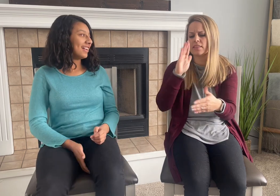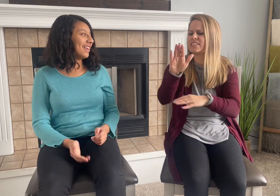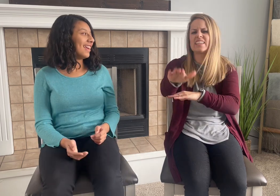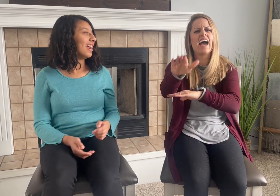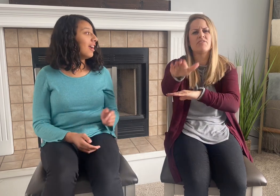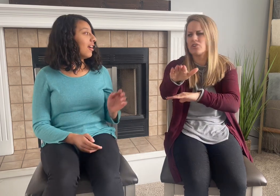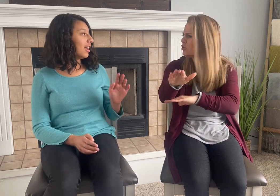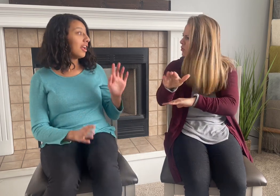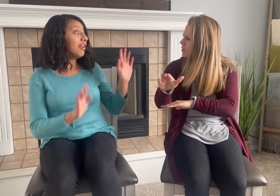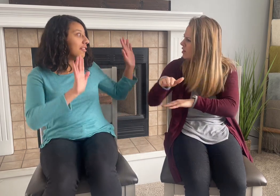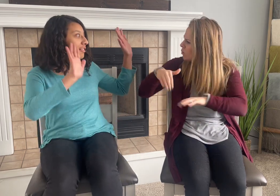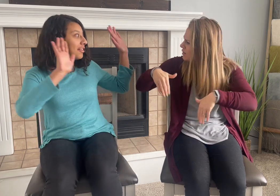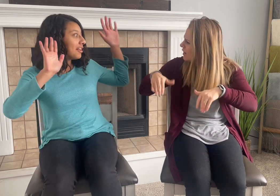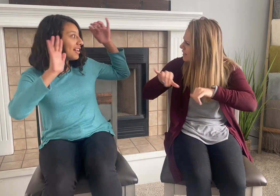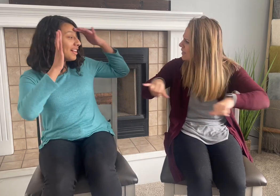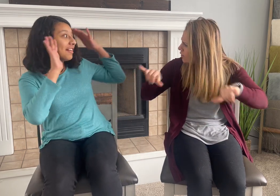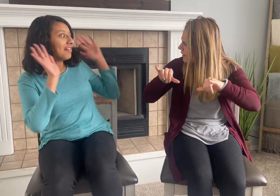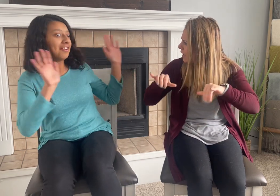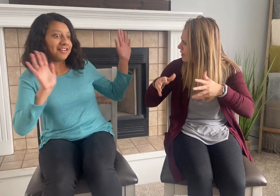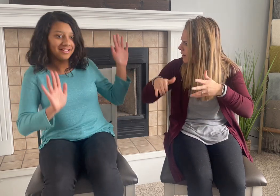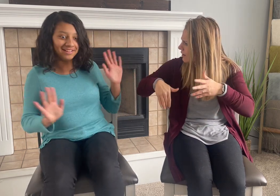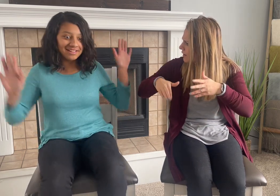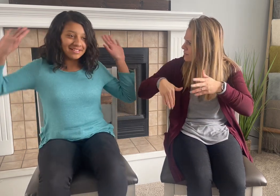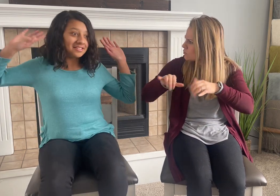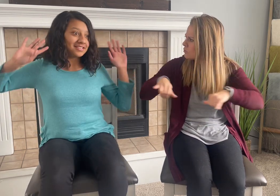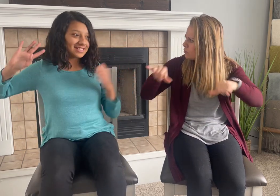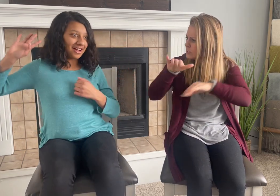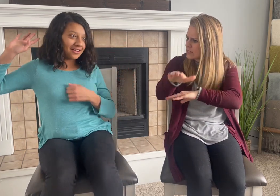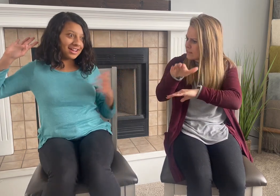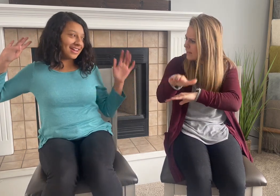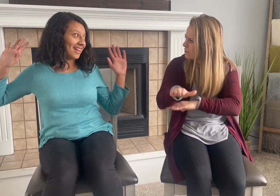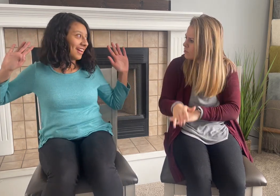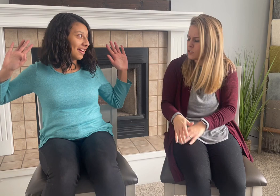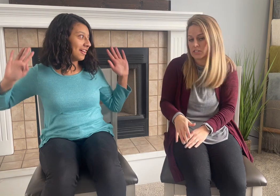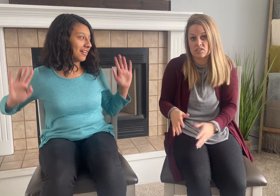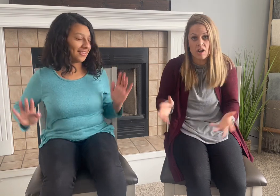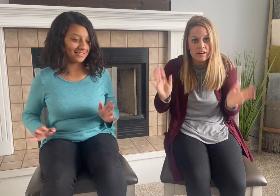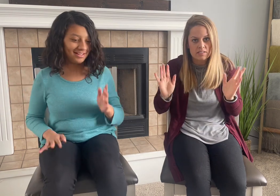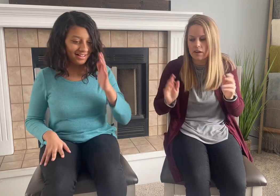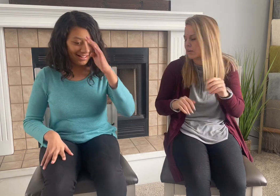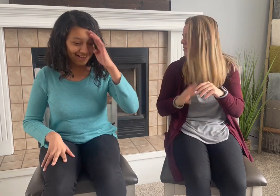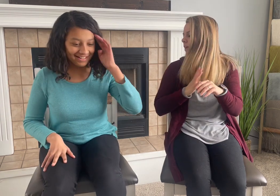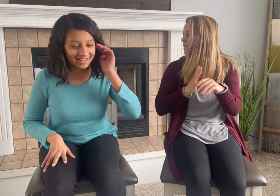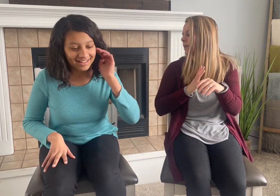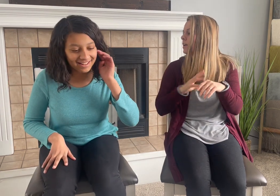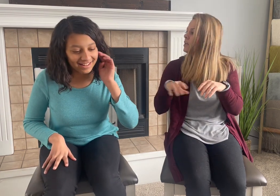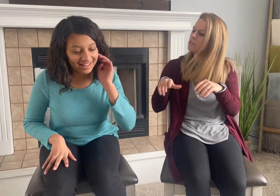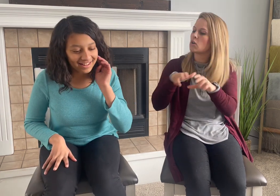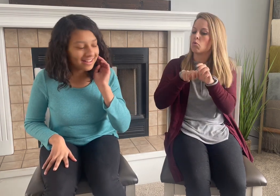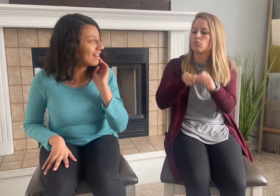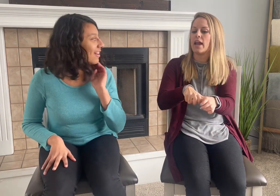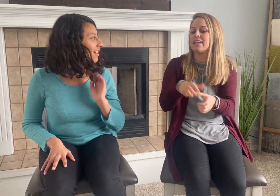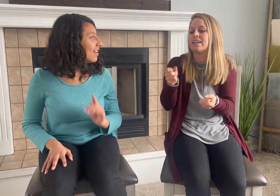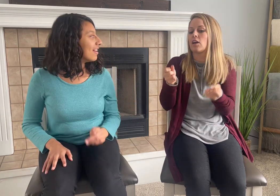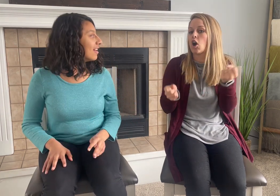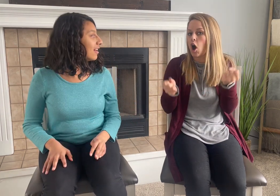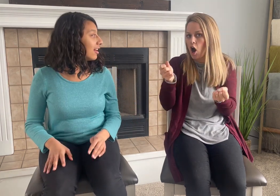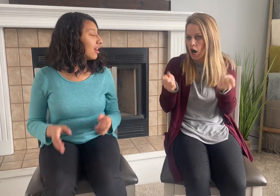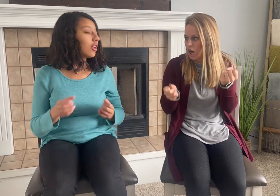get, that's the afternoon. We're not yet there yet. Not yet to the routines in the afternoon. She said, sorry, sorry. That's fine. So riding in a car